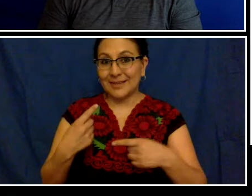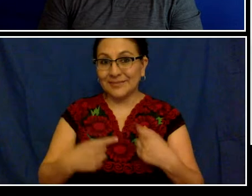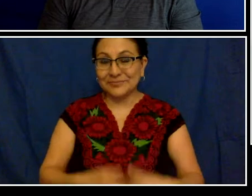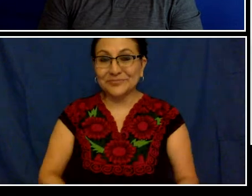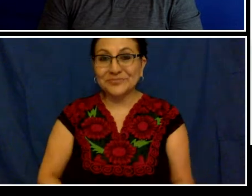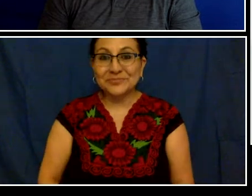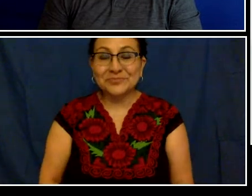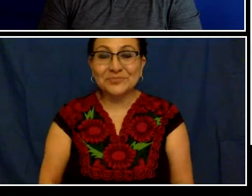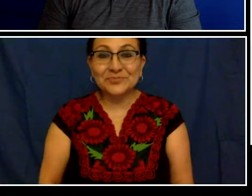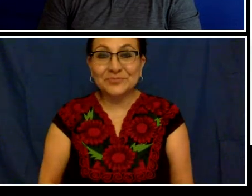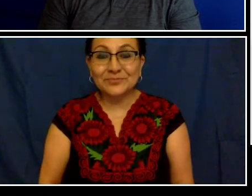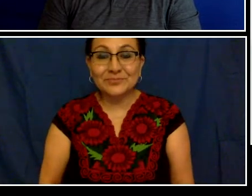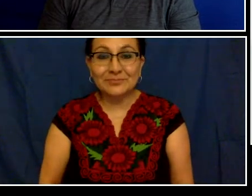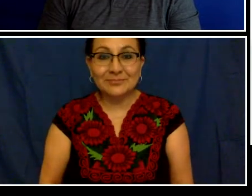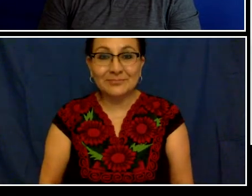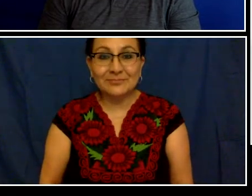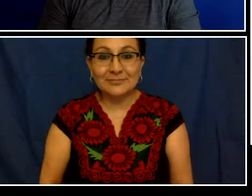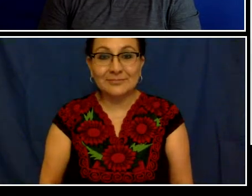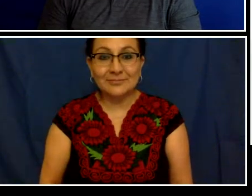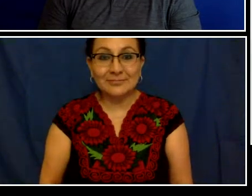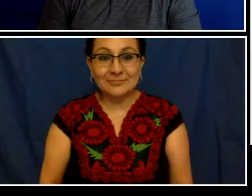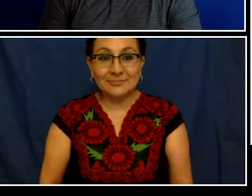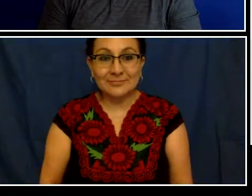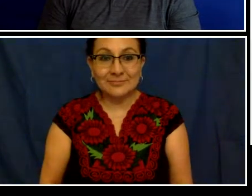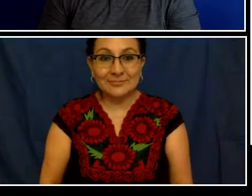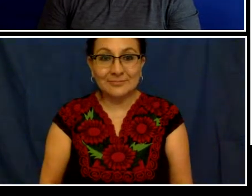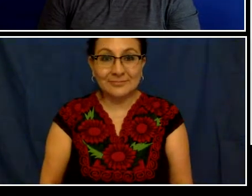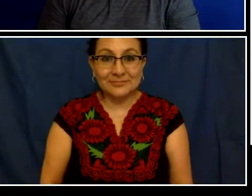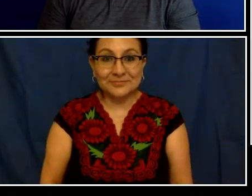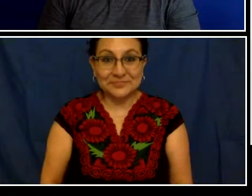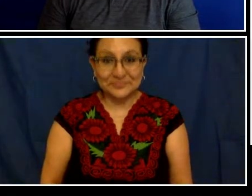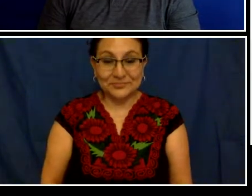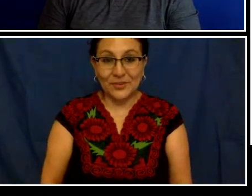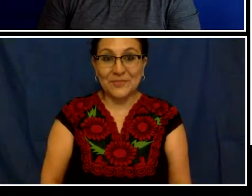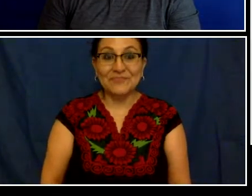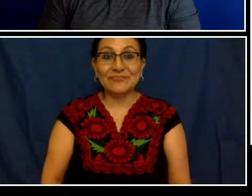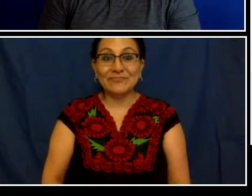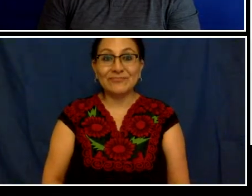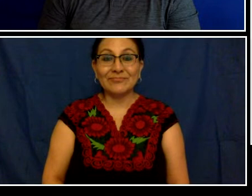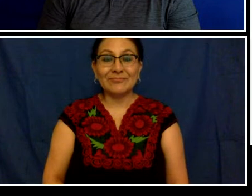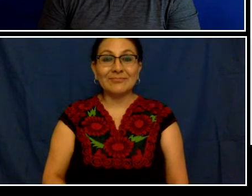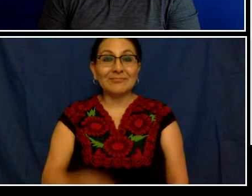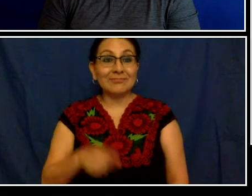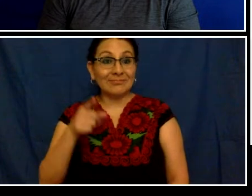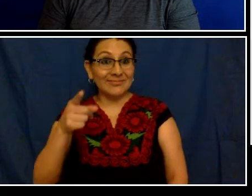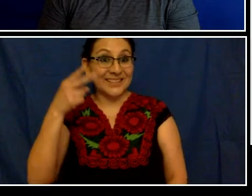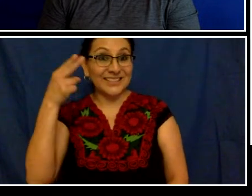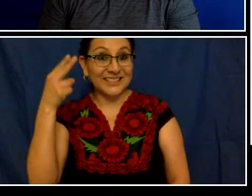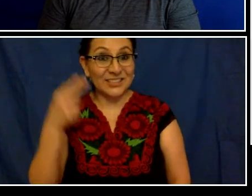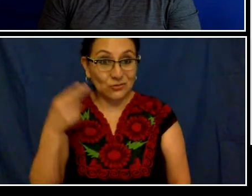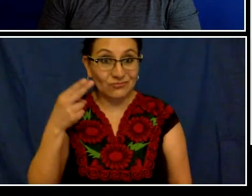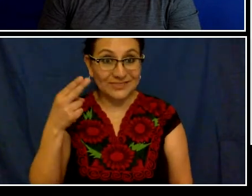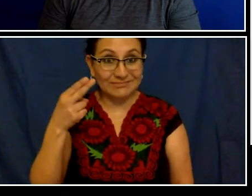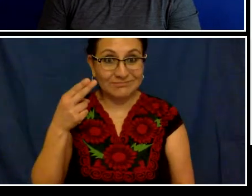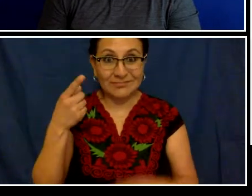Okay, this is Maria. I'm going to let you guys read the historical background, and I'm going to explain.